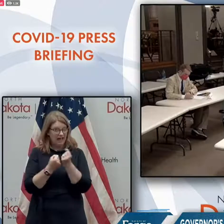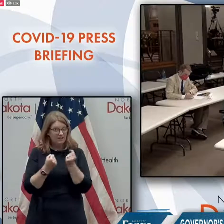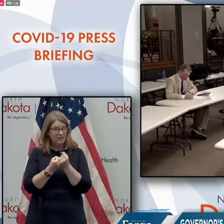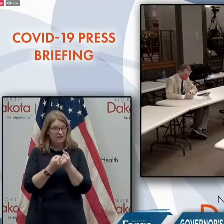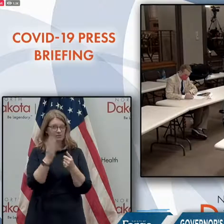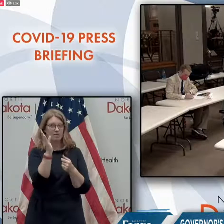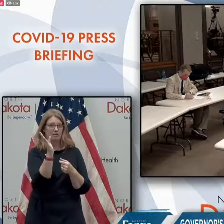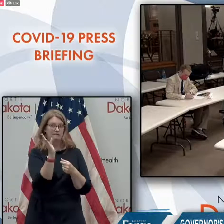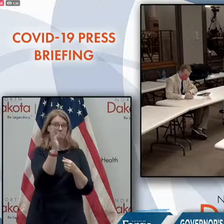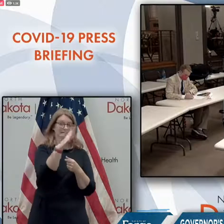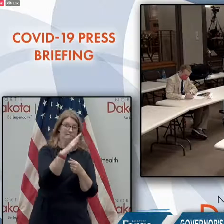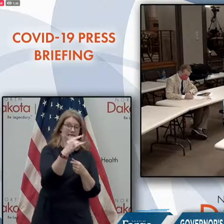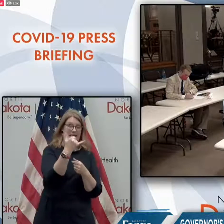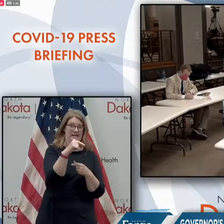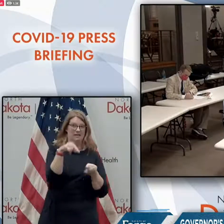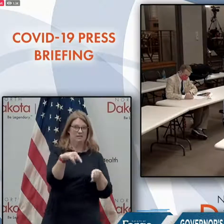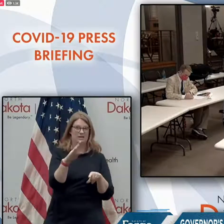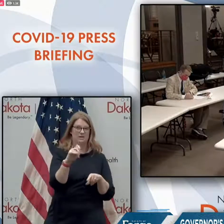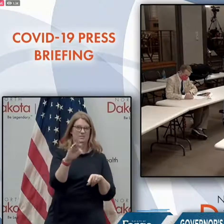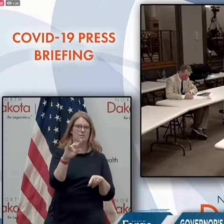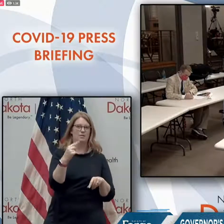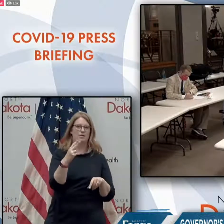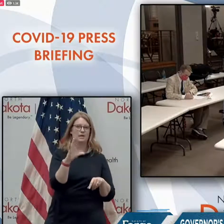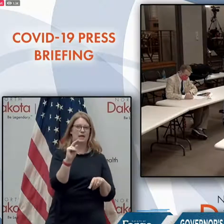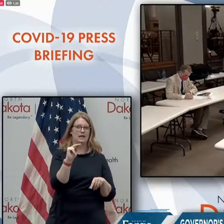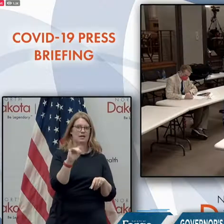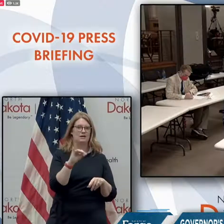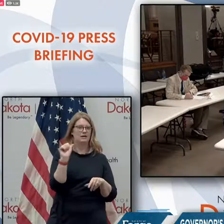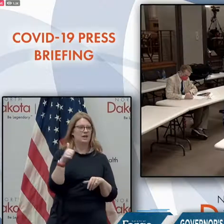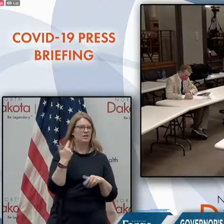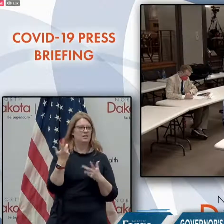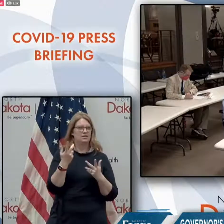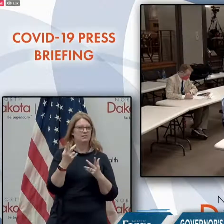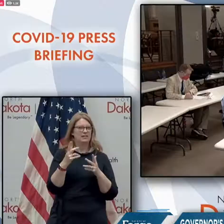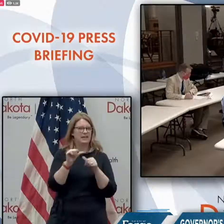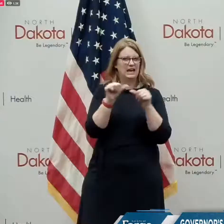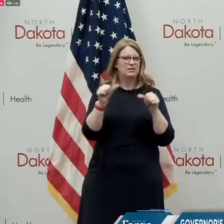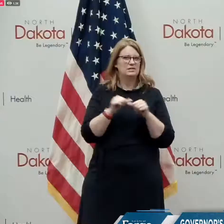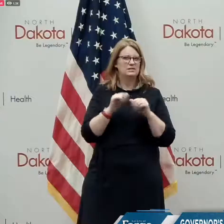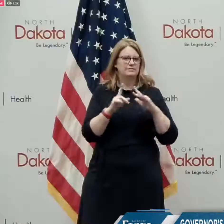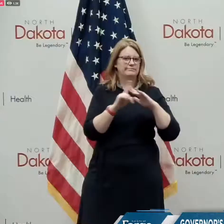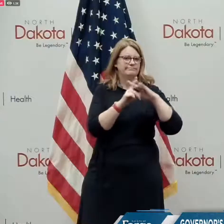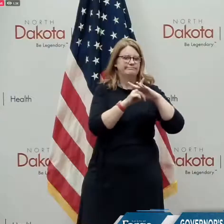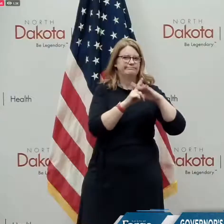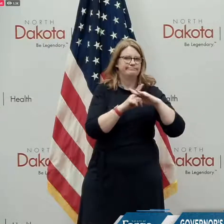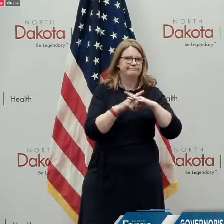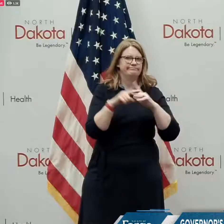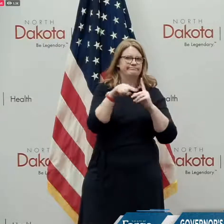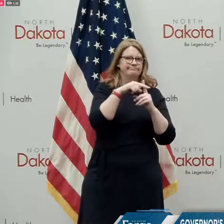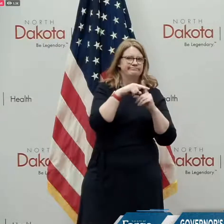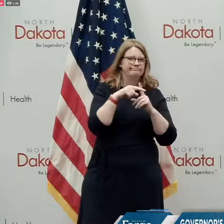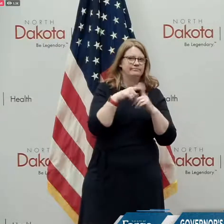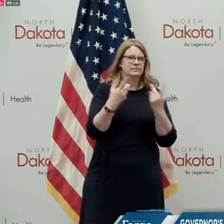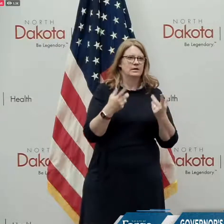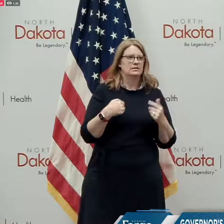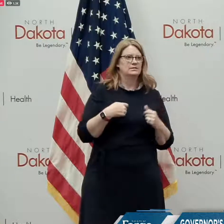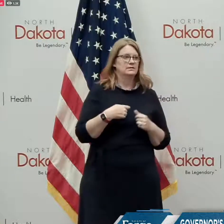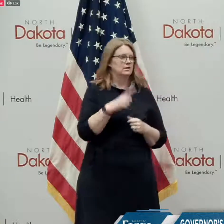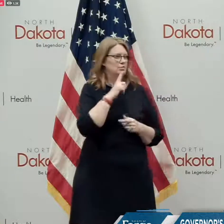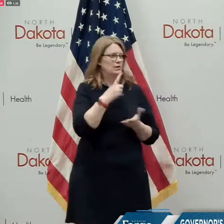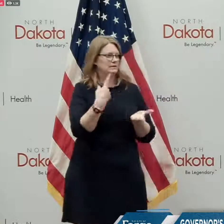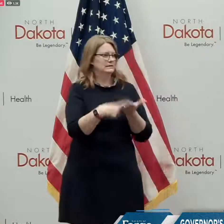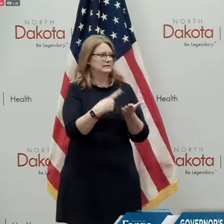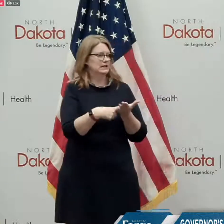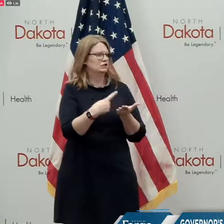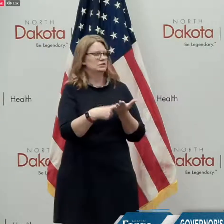to yellow in Burleigh County or some of the hot spots in the state? I would say that there's been a good, healthy debate about this, and I would